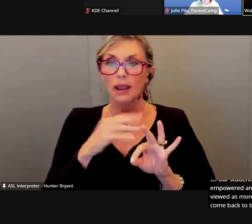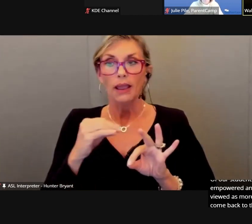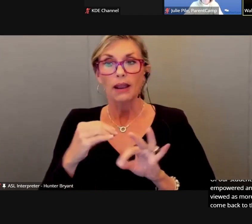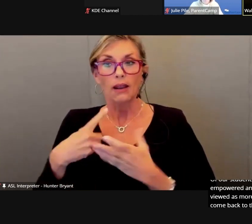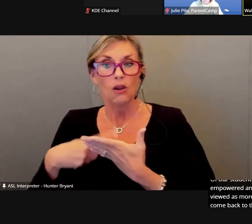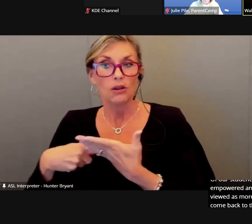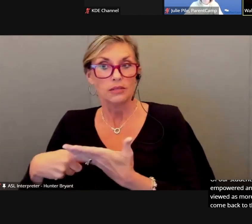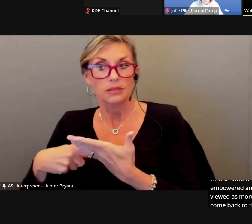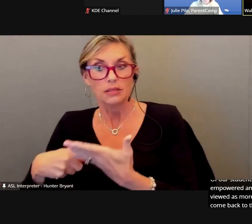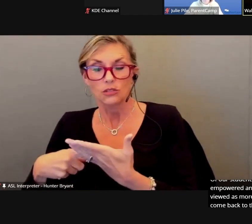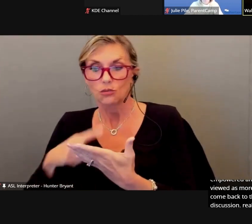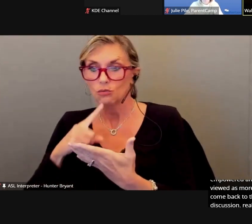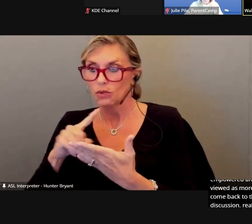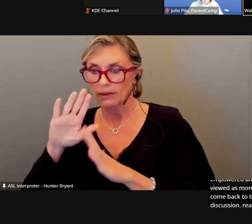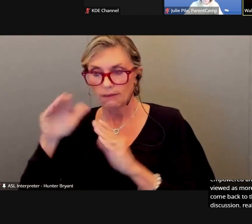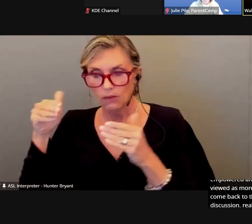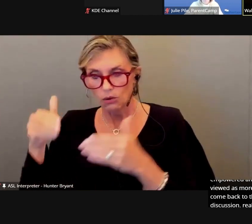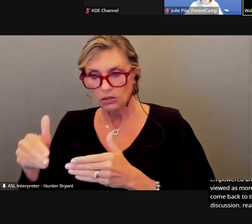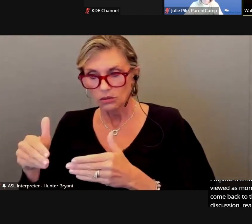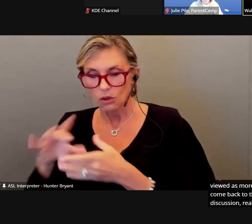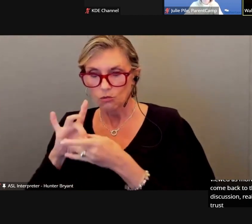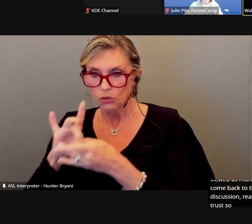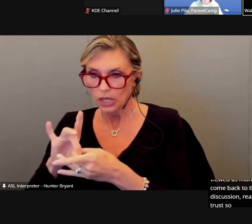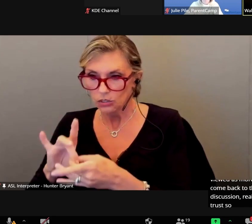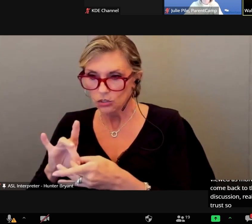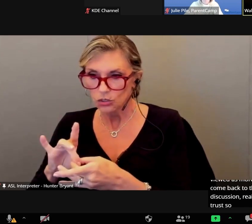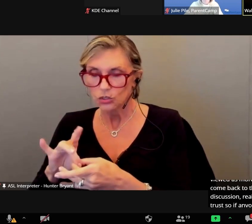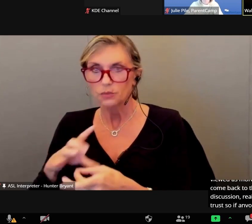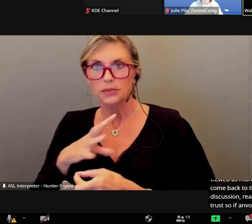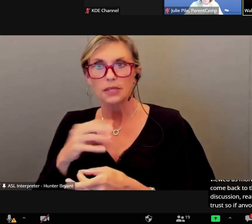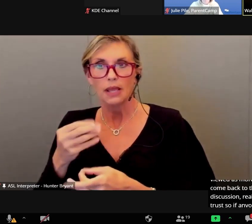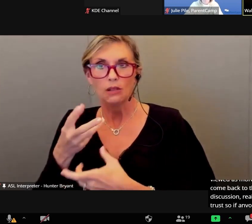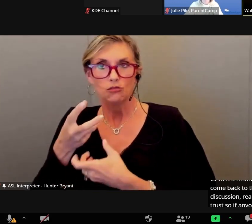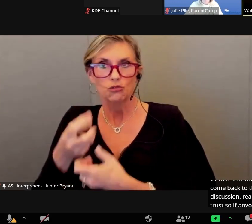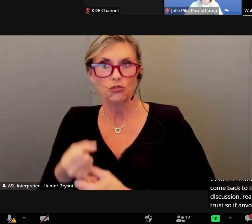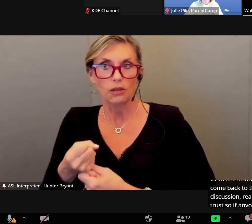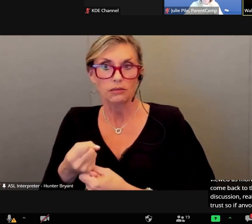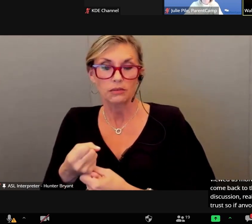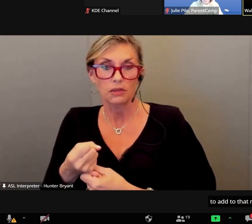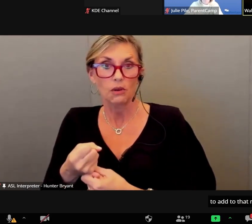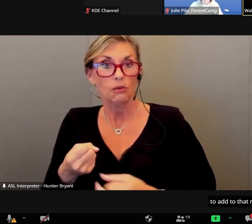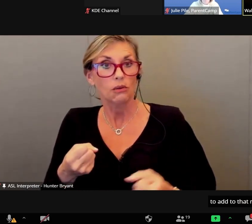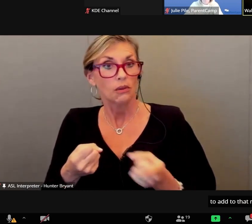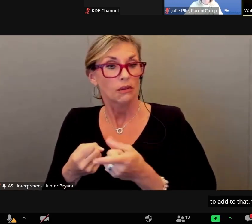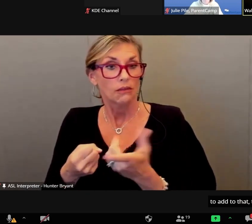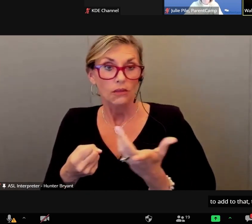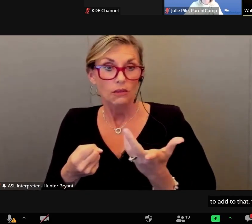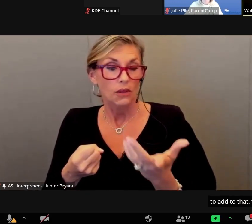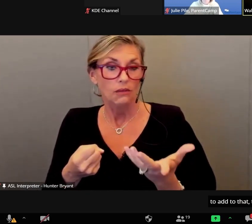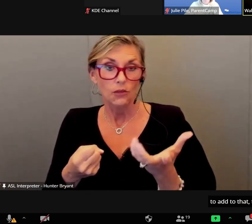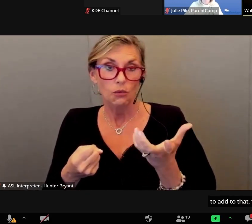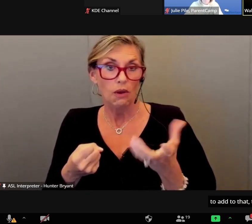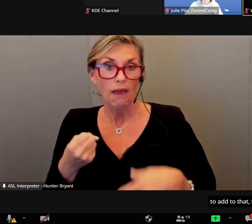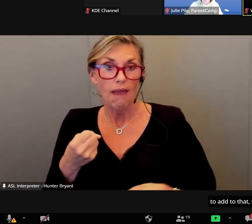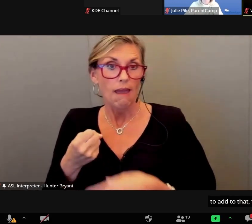and trust. So if anyone else would like to add to that, though, I invite you